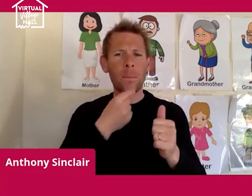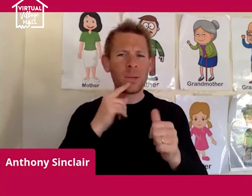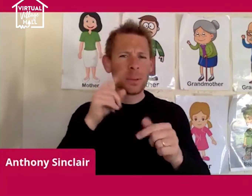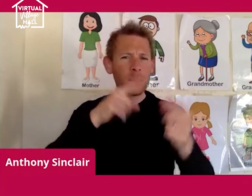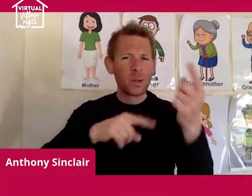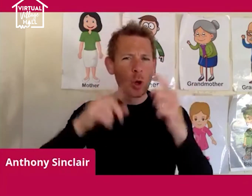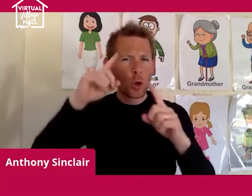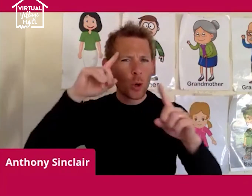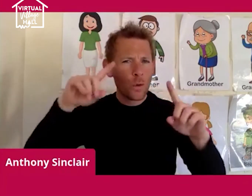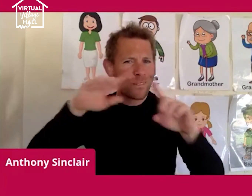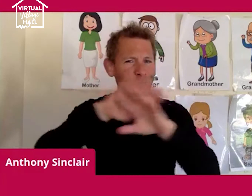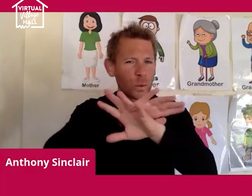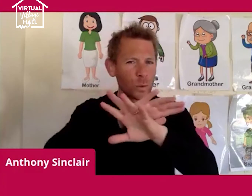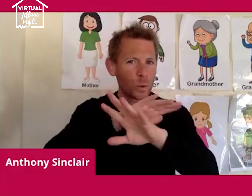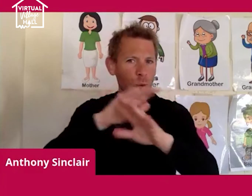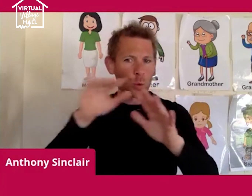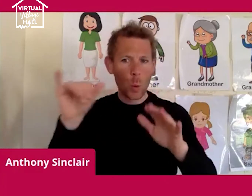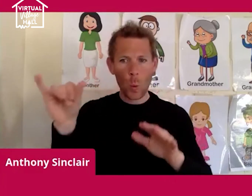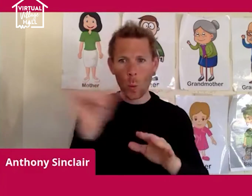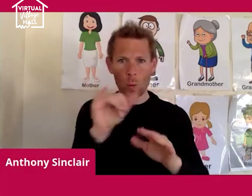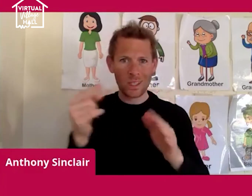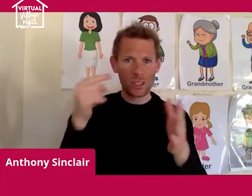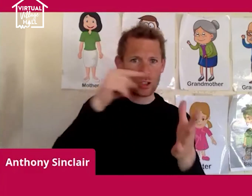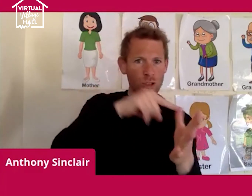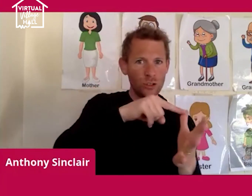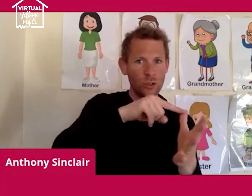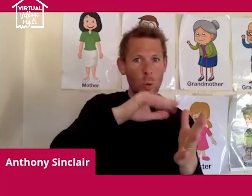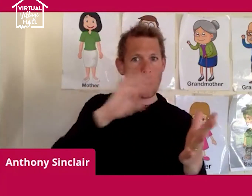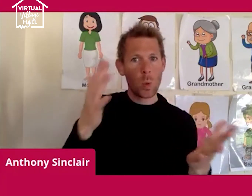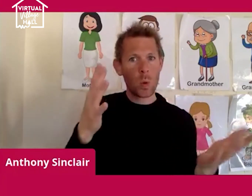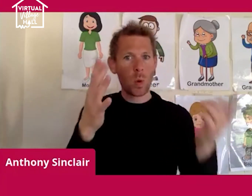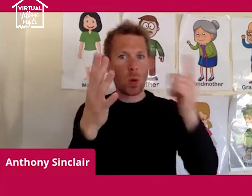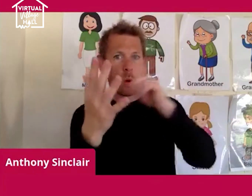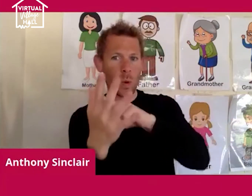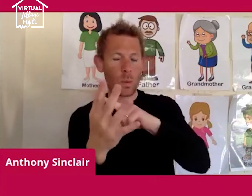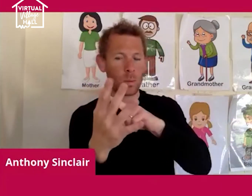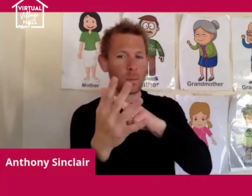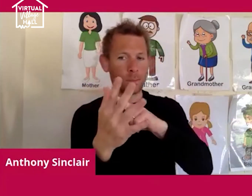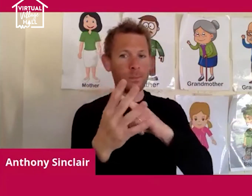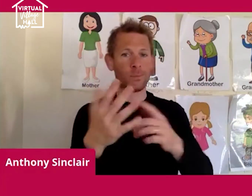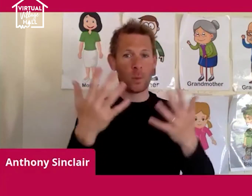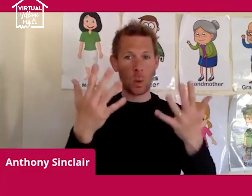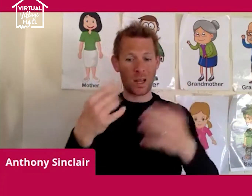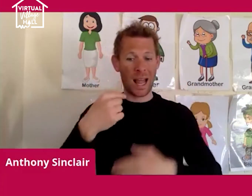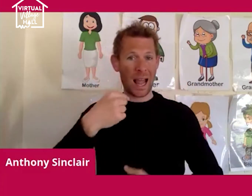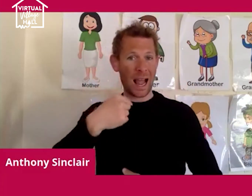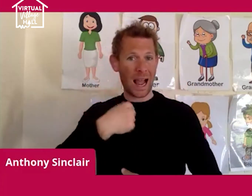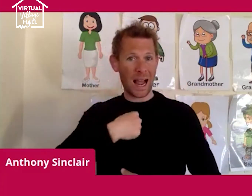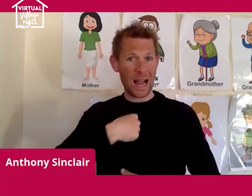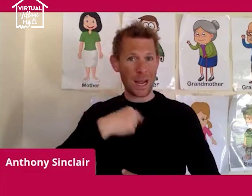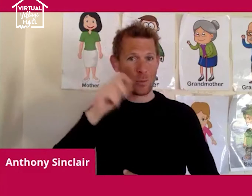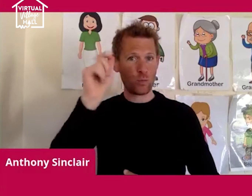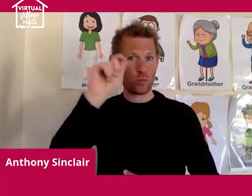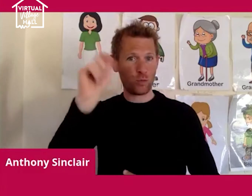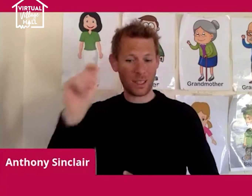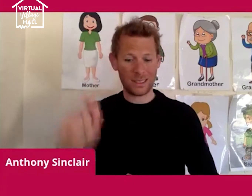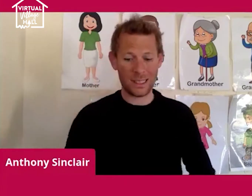Okay? Now, people can easily get confused as to which hand you point to and which hand is your base hand. Now, I